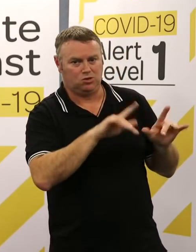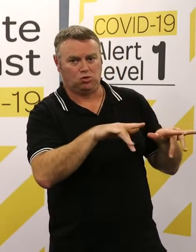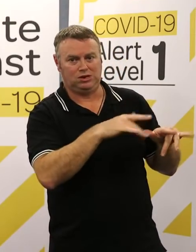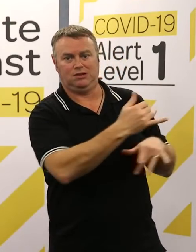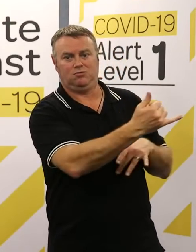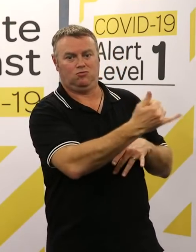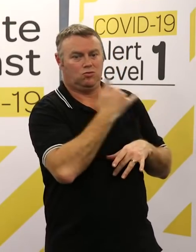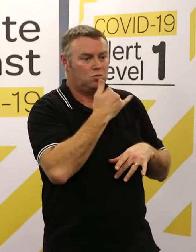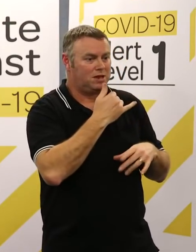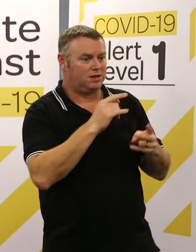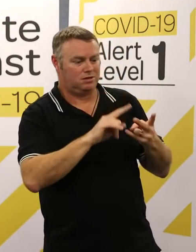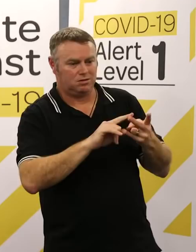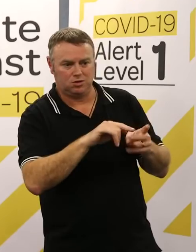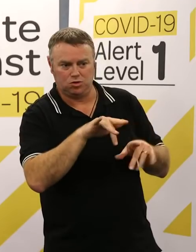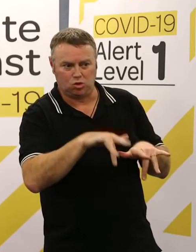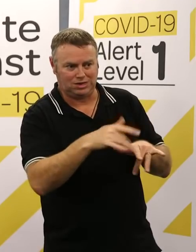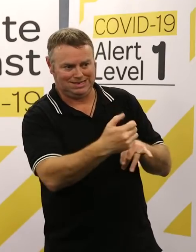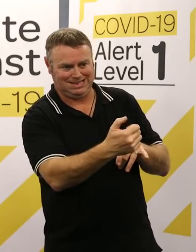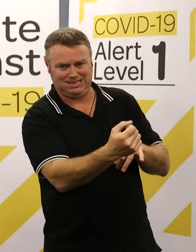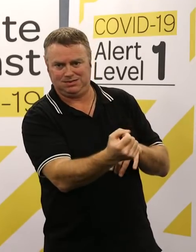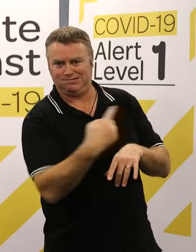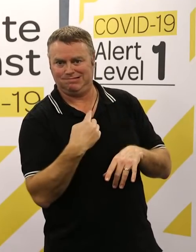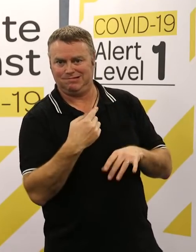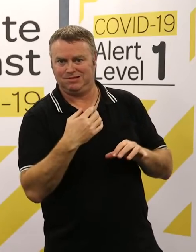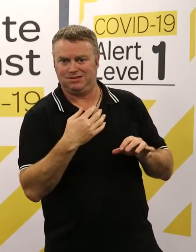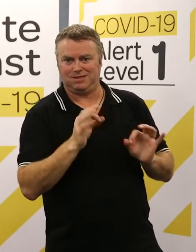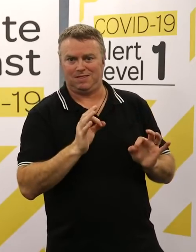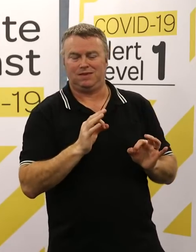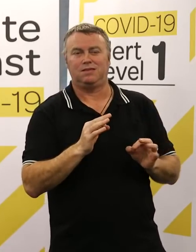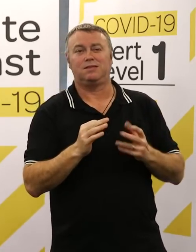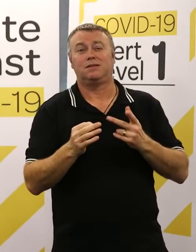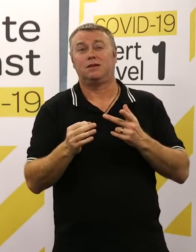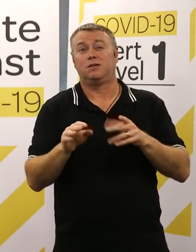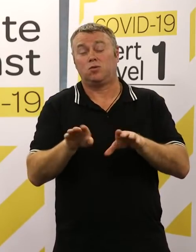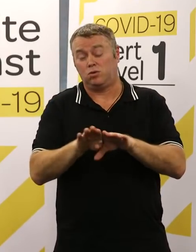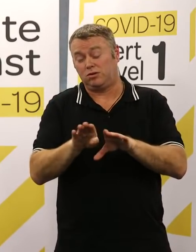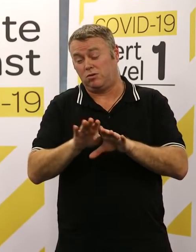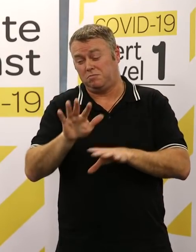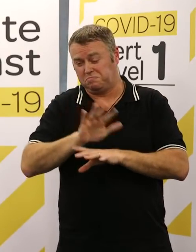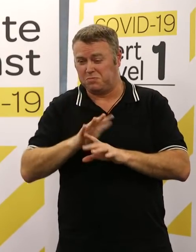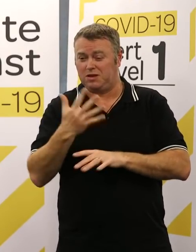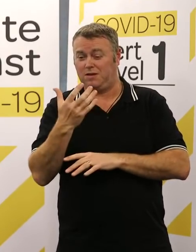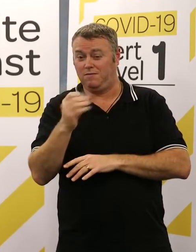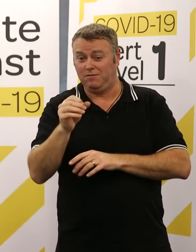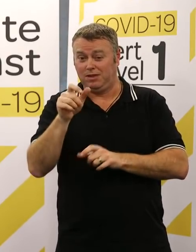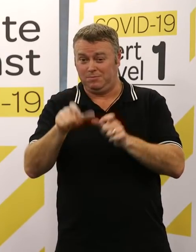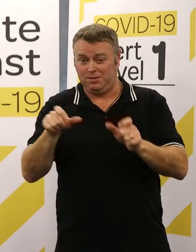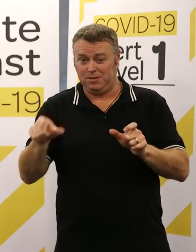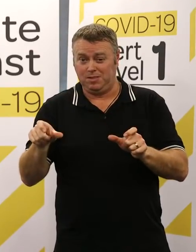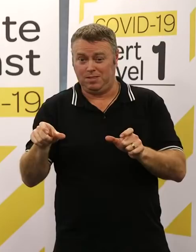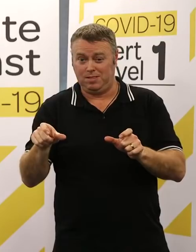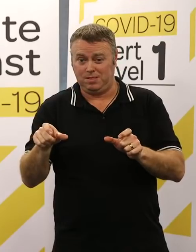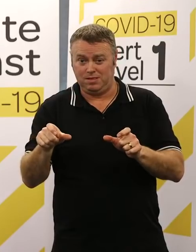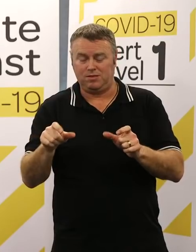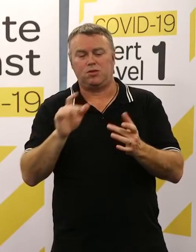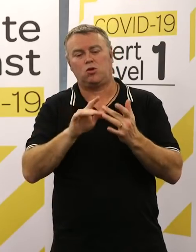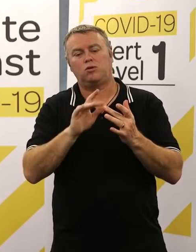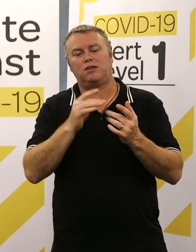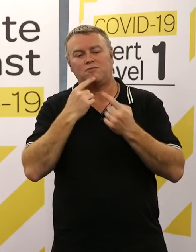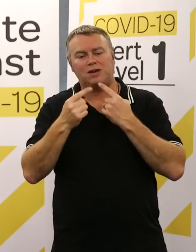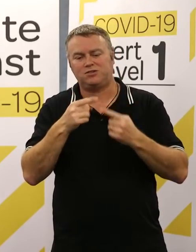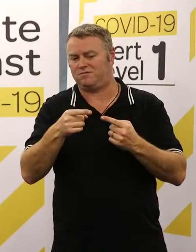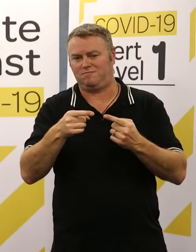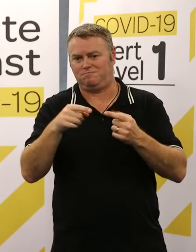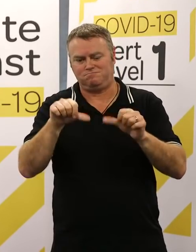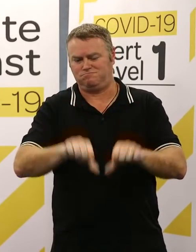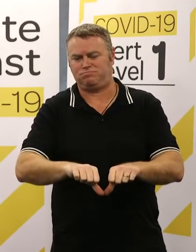number now in the 50s that the contact information, for example, phone numbers didn't work. Now, this